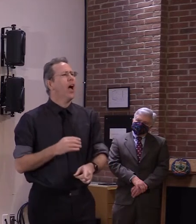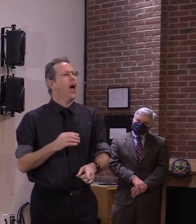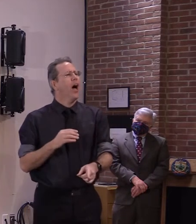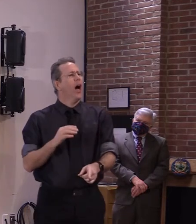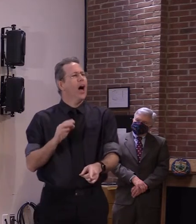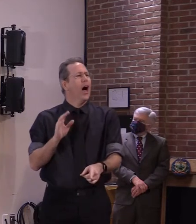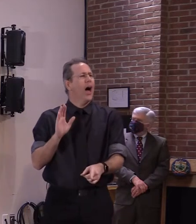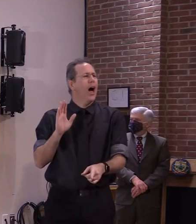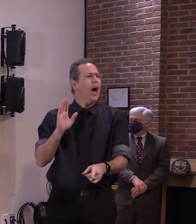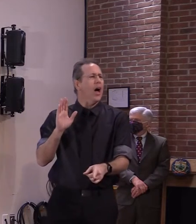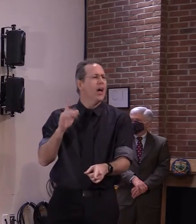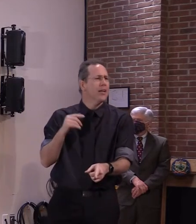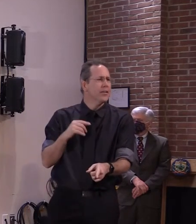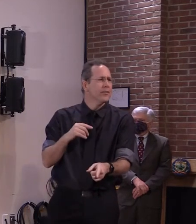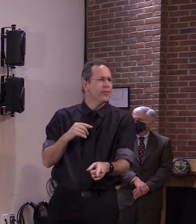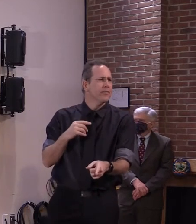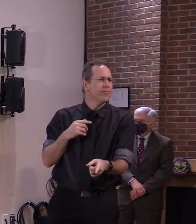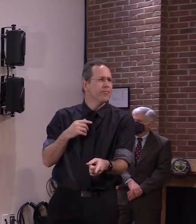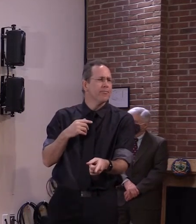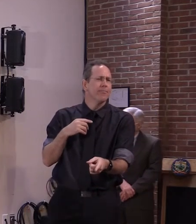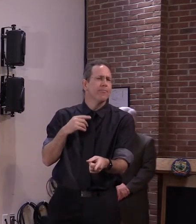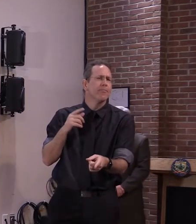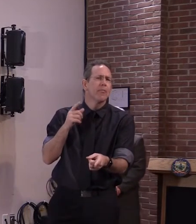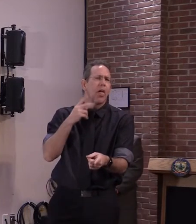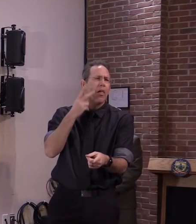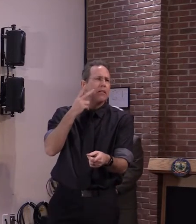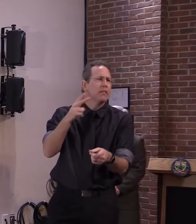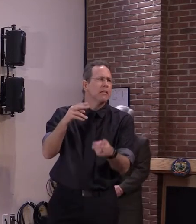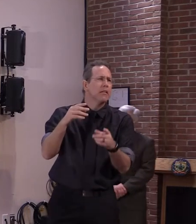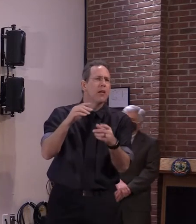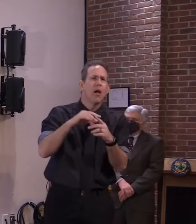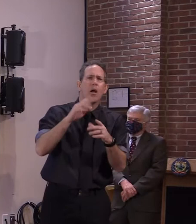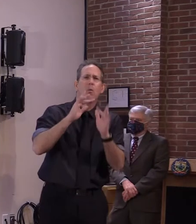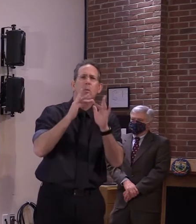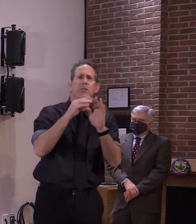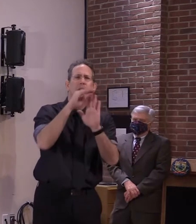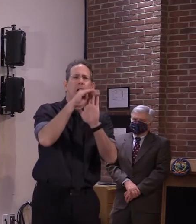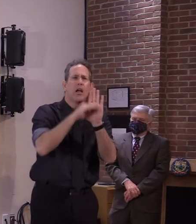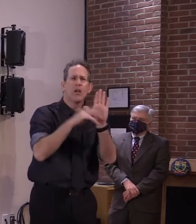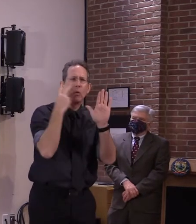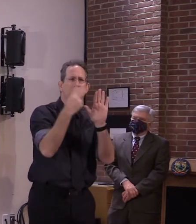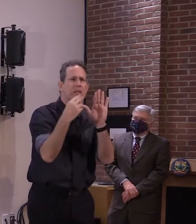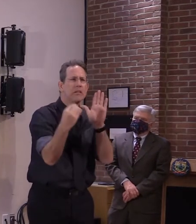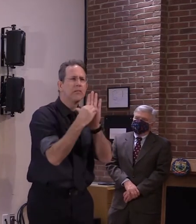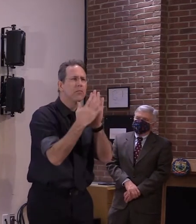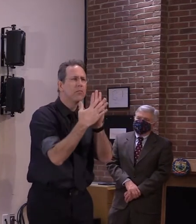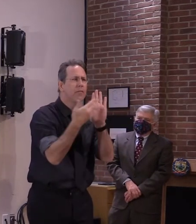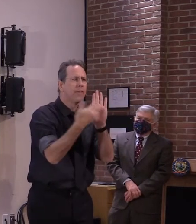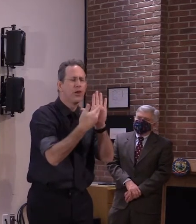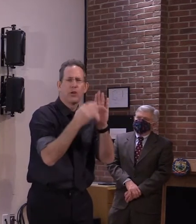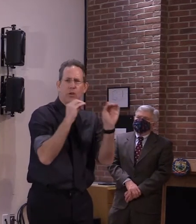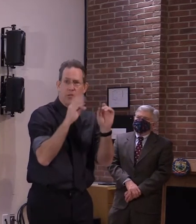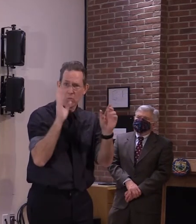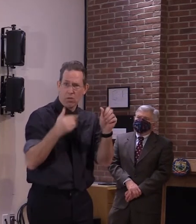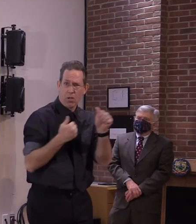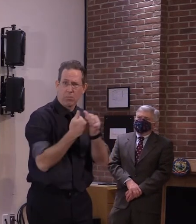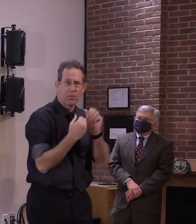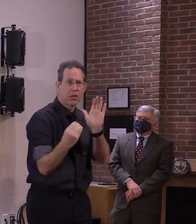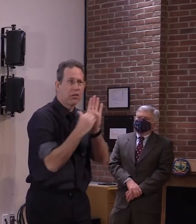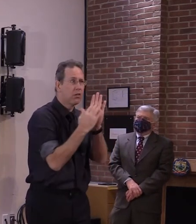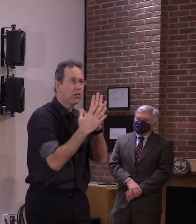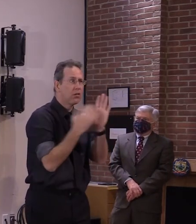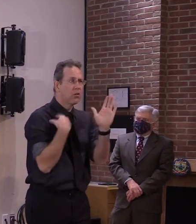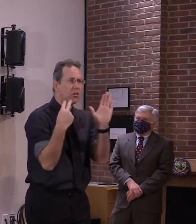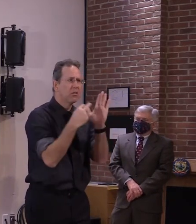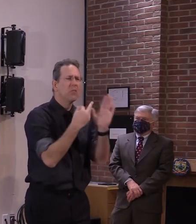website i didn't know if there was a glitch there or simply hadn't gotten there um or if there's any question to answer there but that's it again again